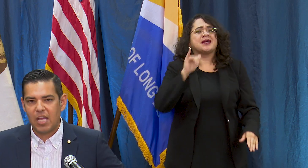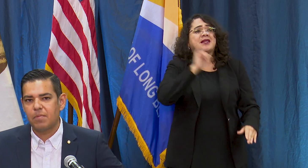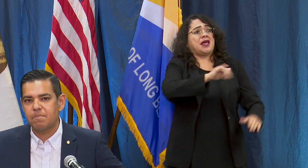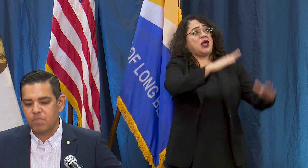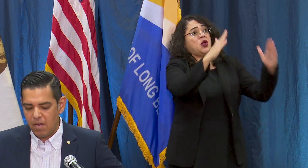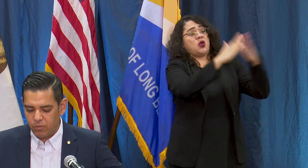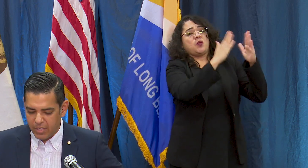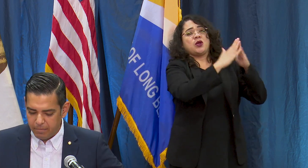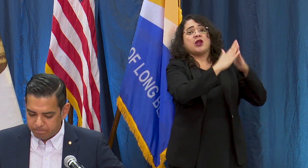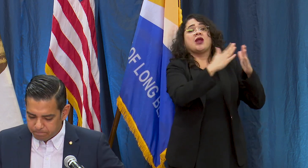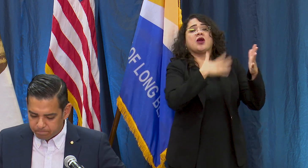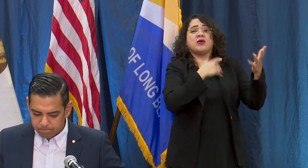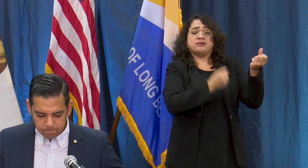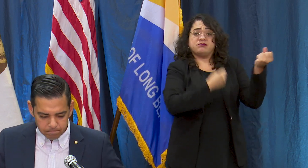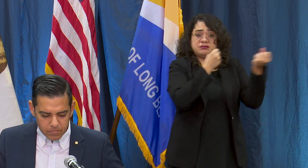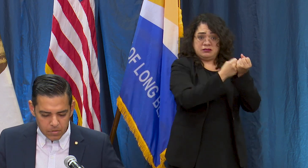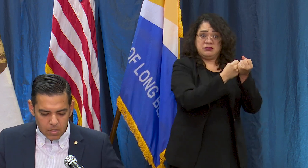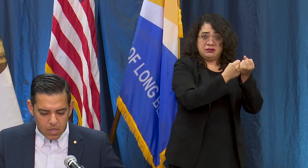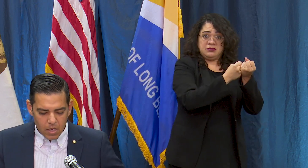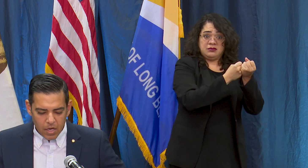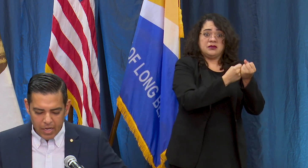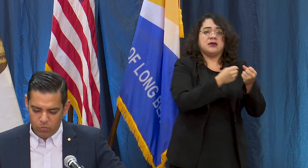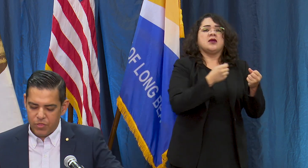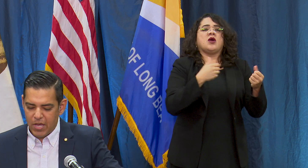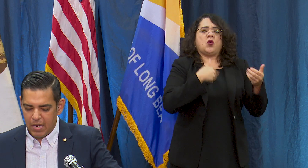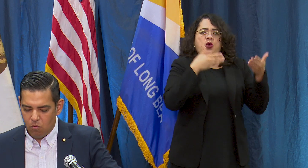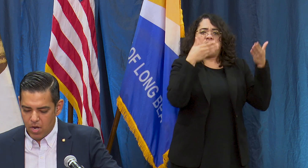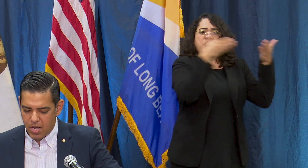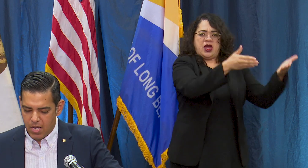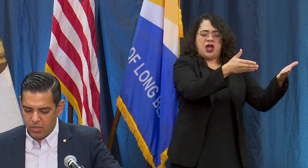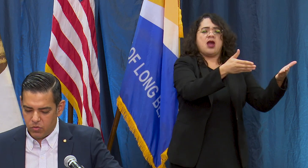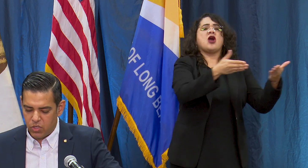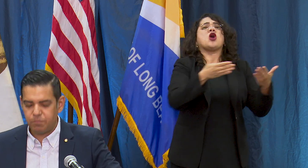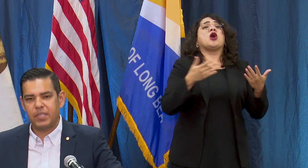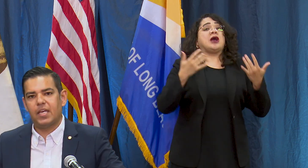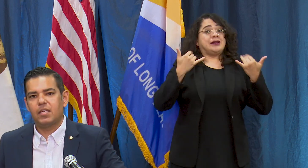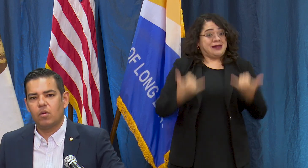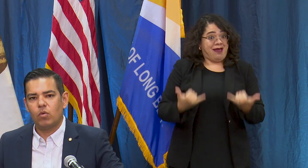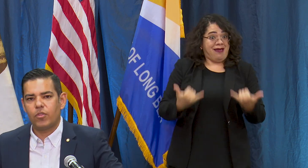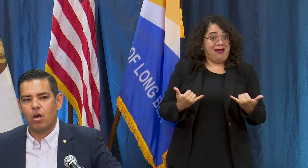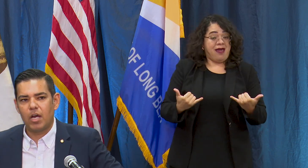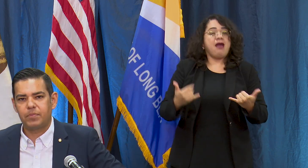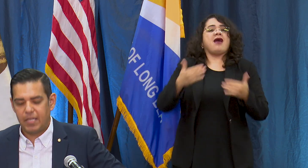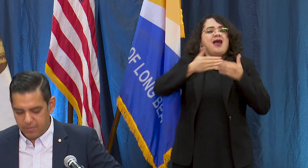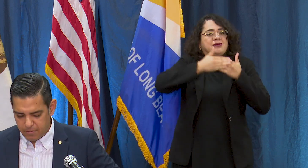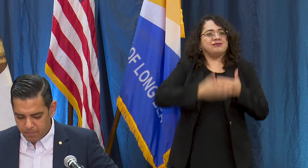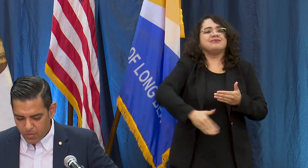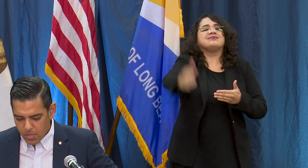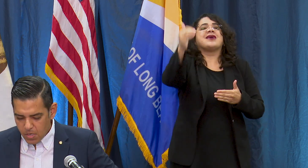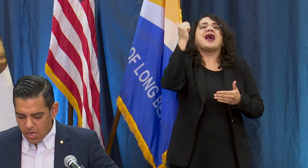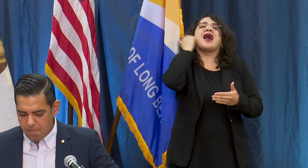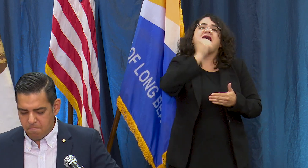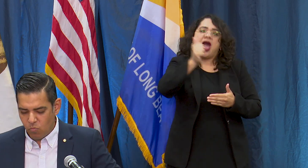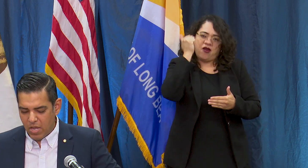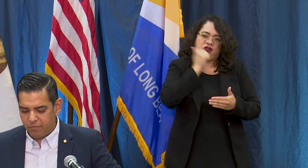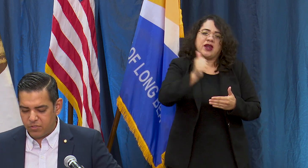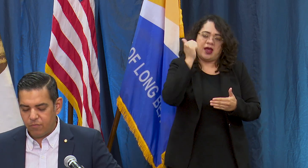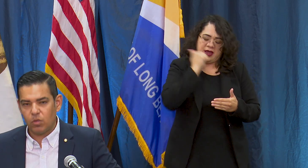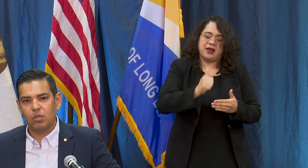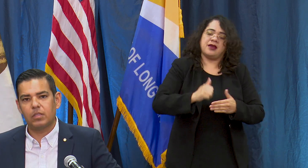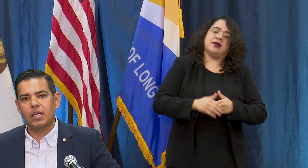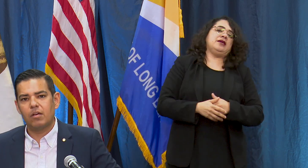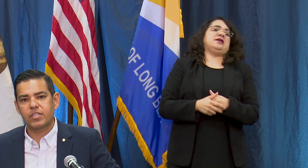just today, but every day. And with that, I want to just begin with our updates. We